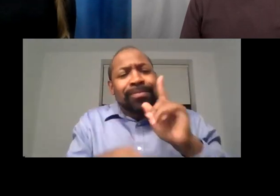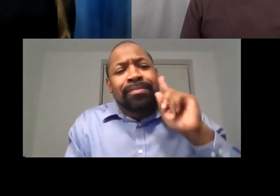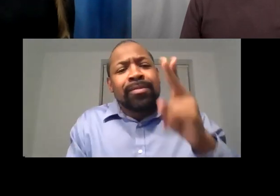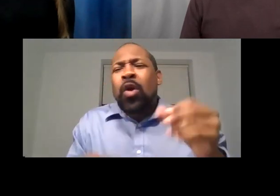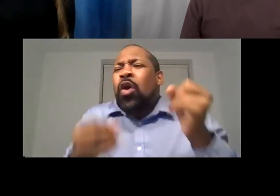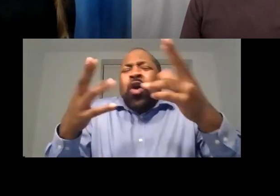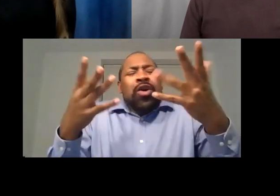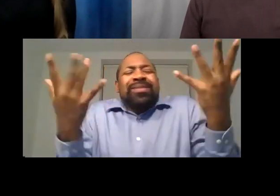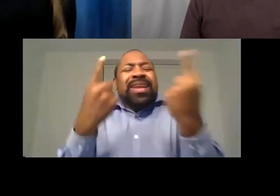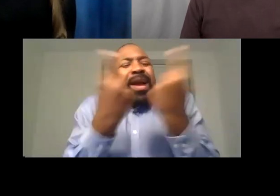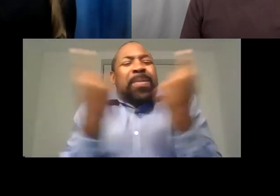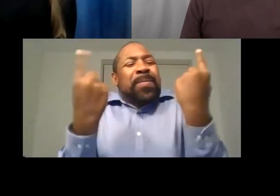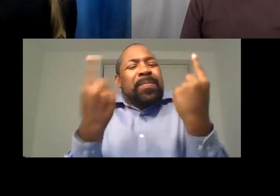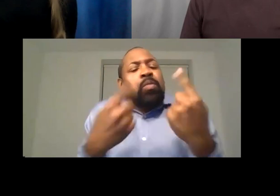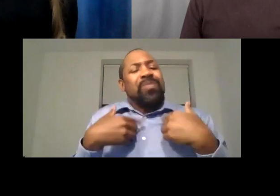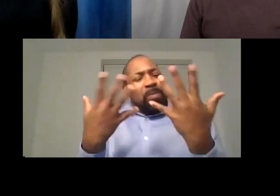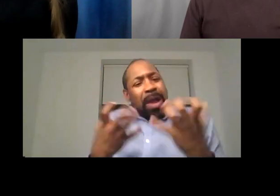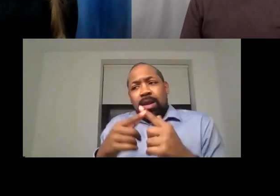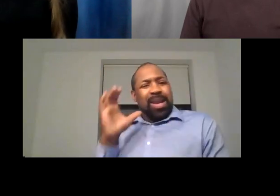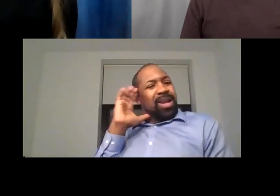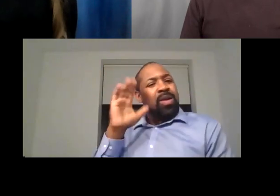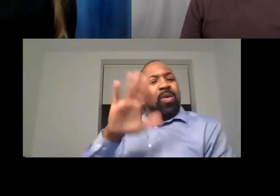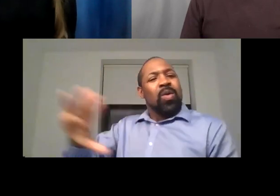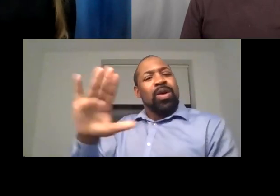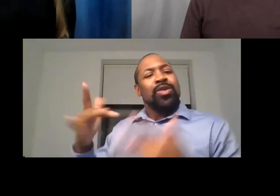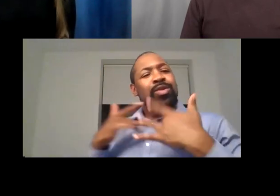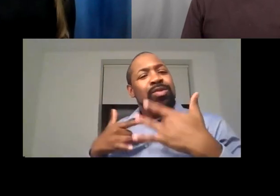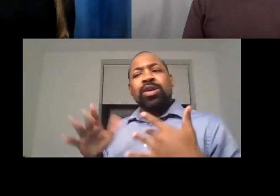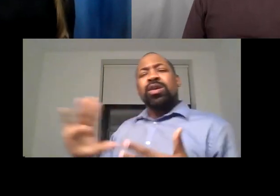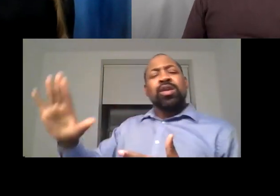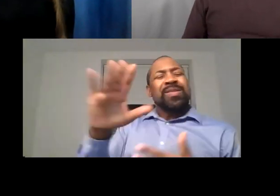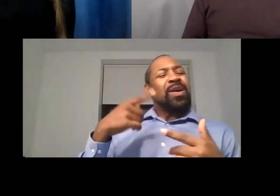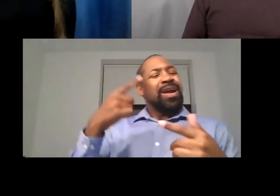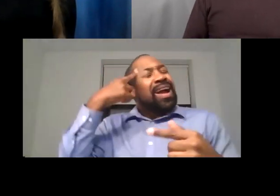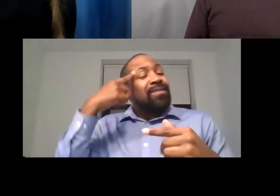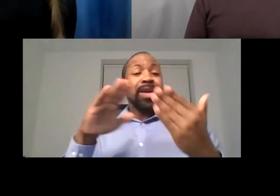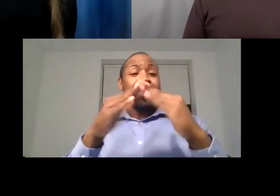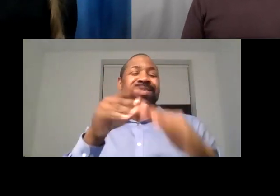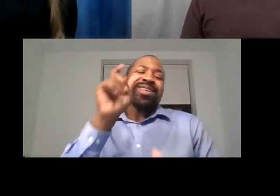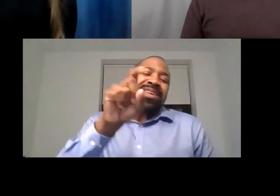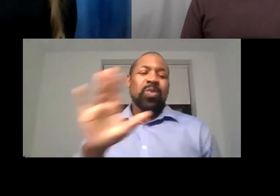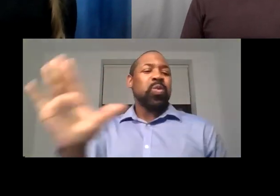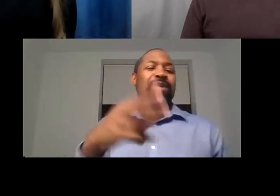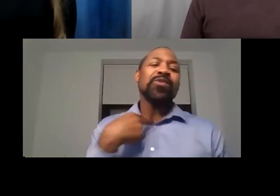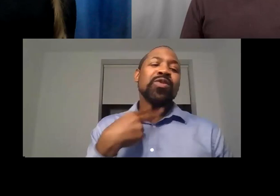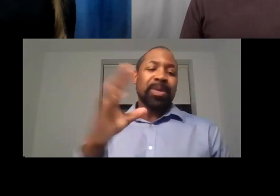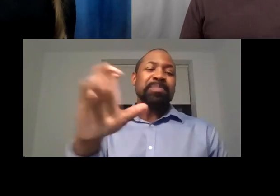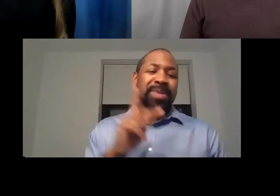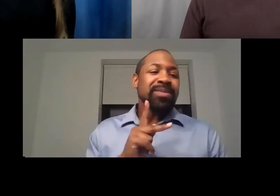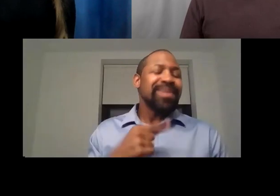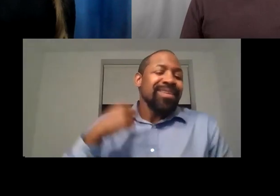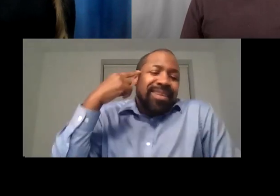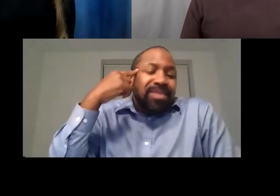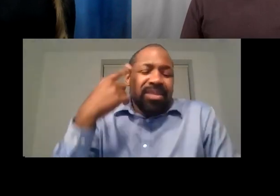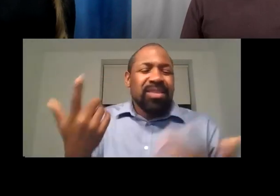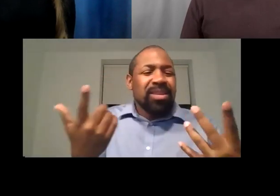services in the workplace? Is it related to the deaf and hard of hearing employment? We really want to hear from the community and know what their